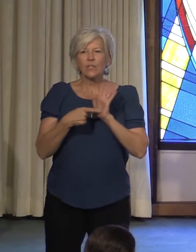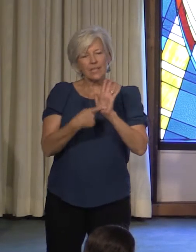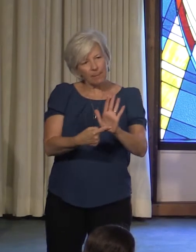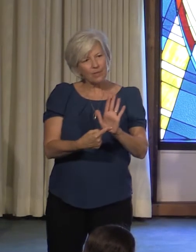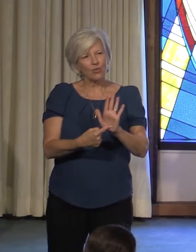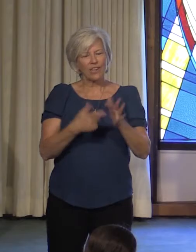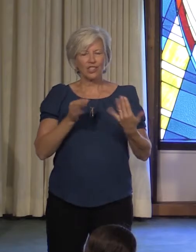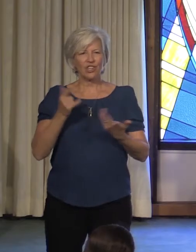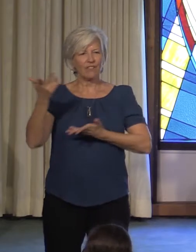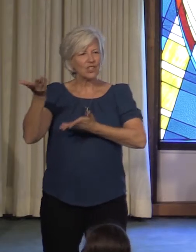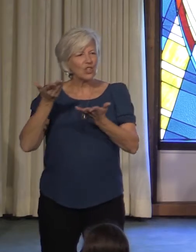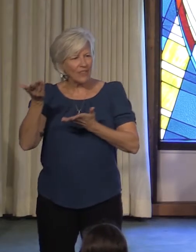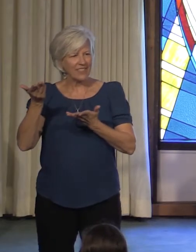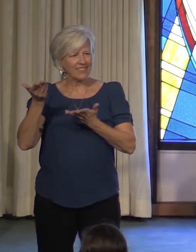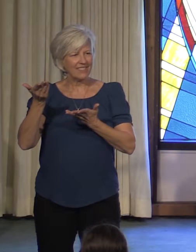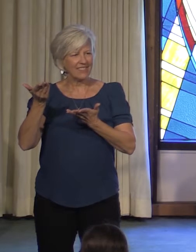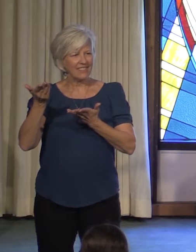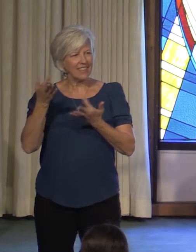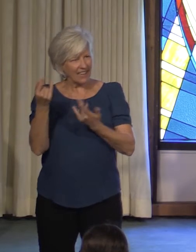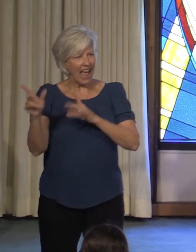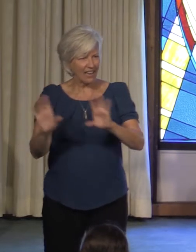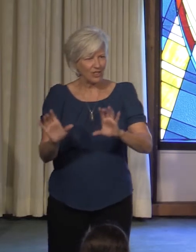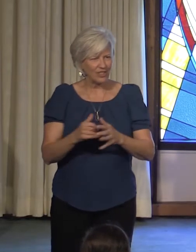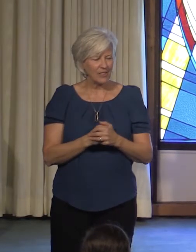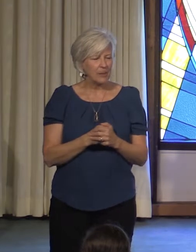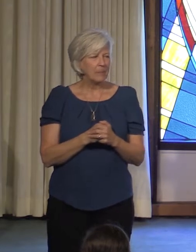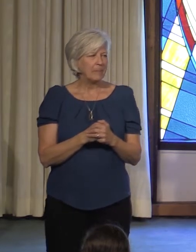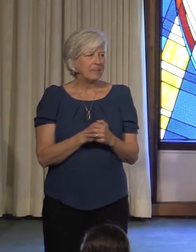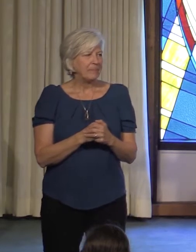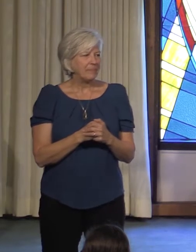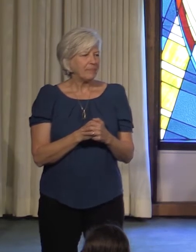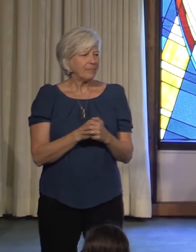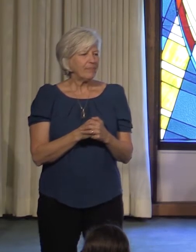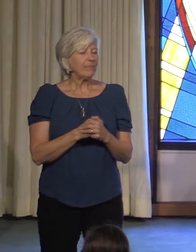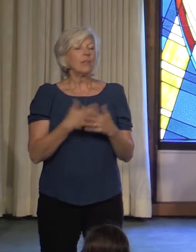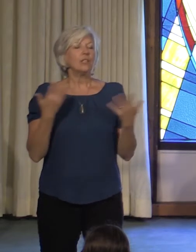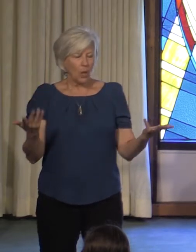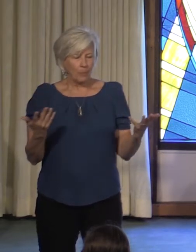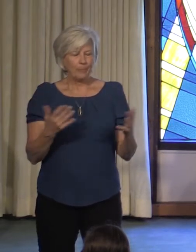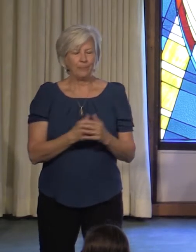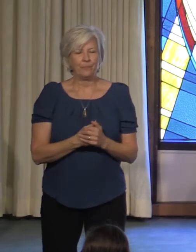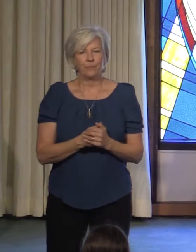of service in action. So what I came to